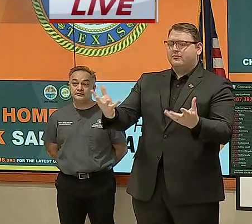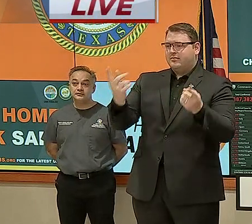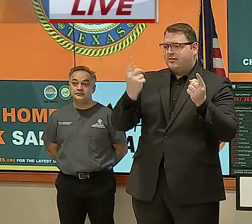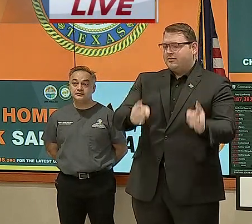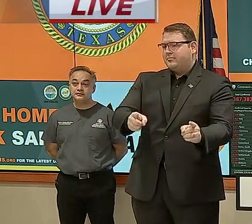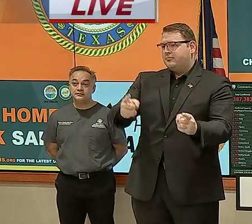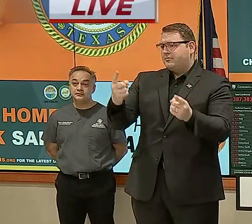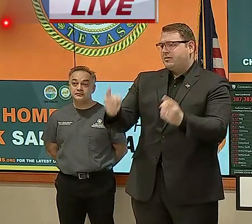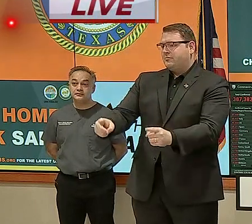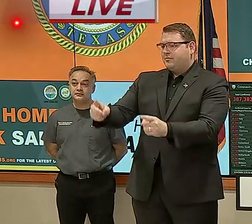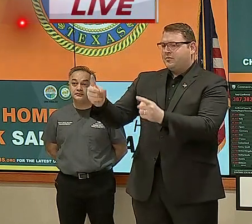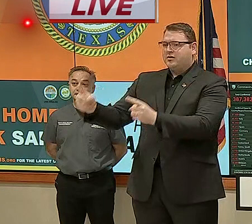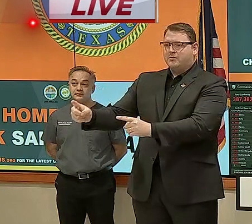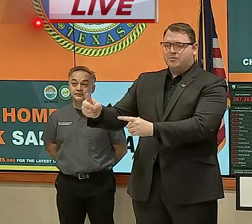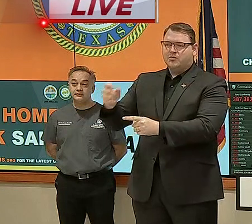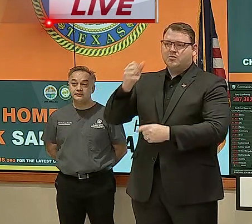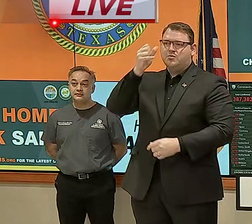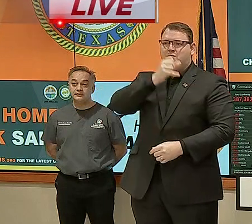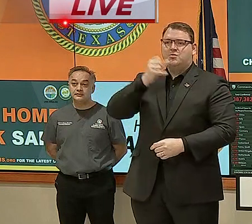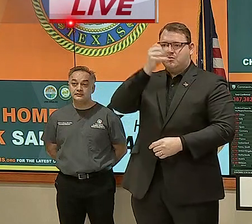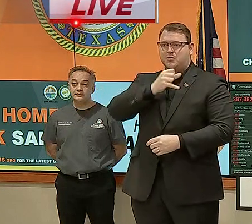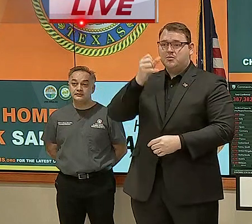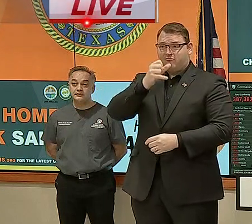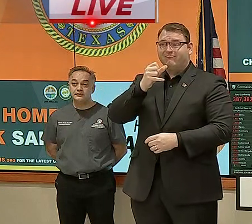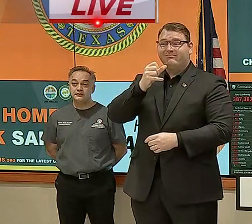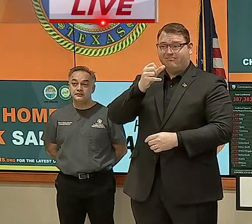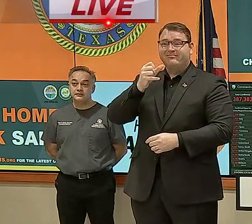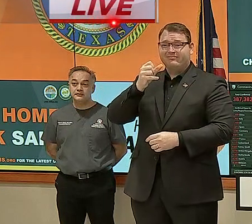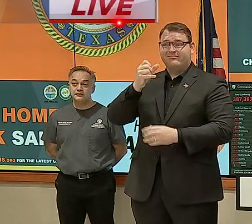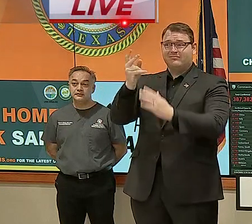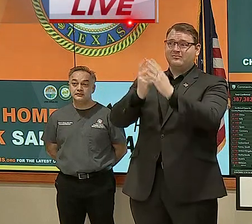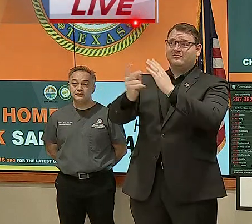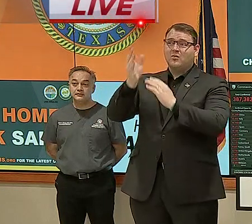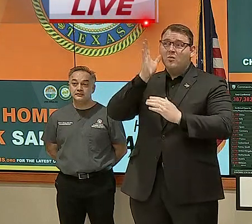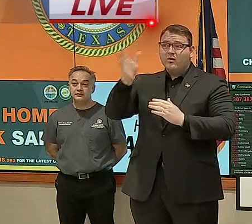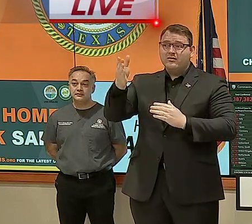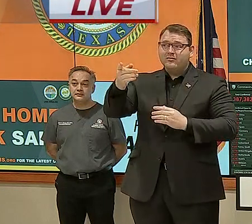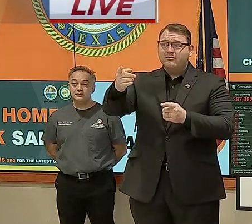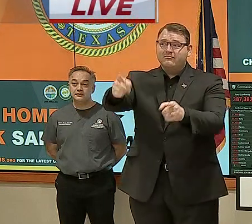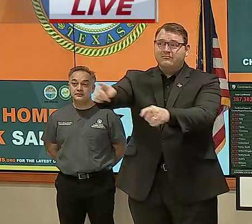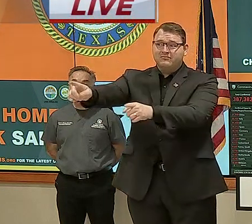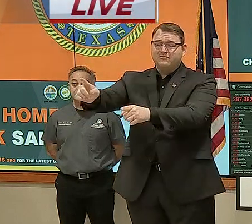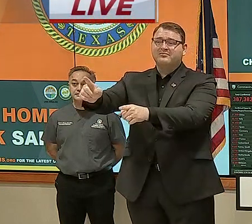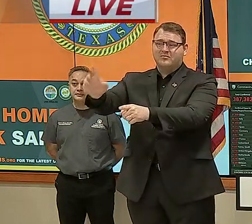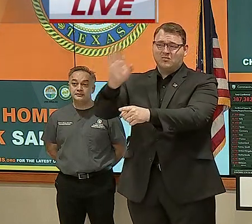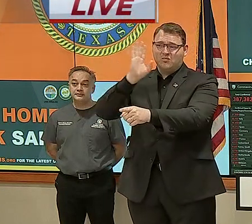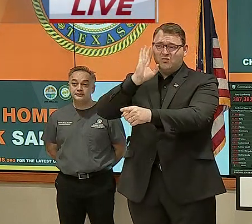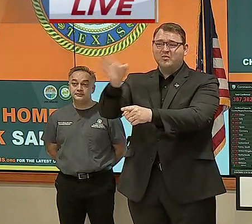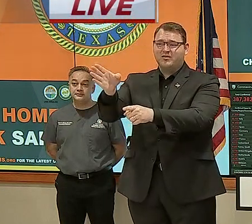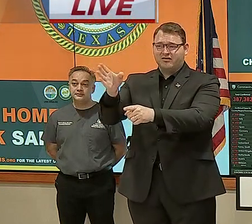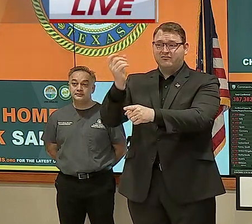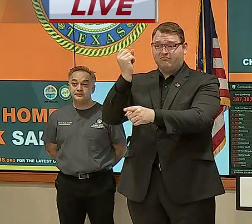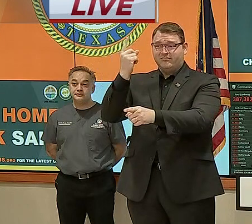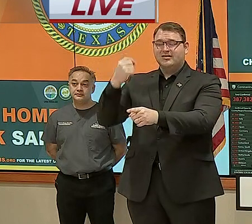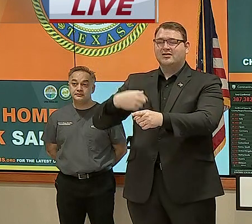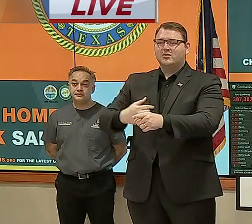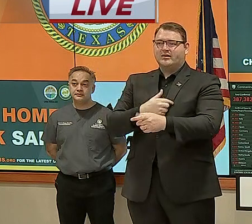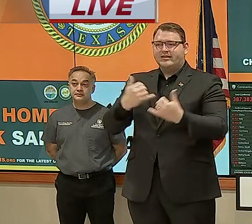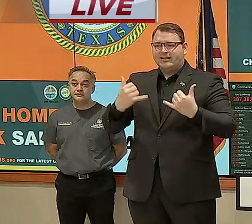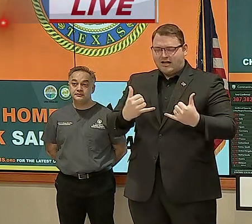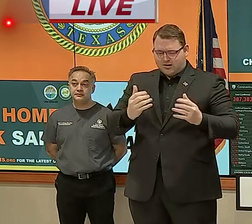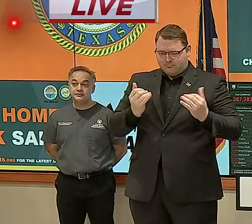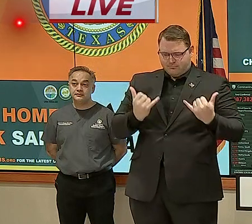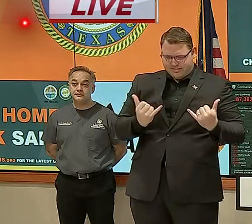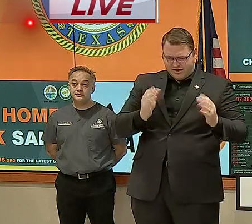that more will happen, but we are taking all of this one step at a time. We